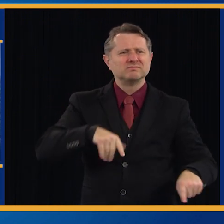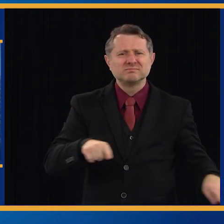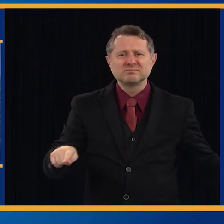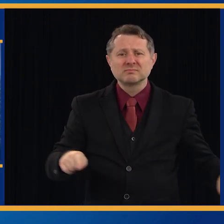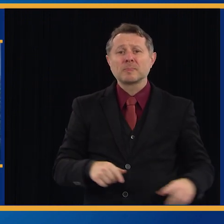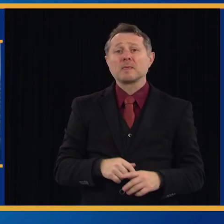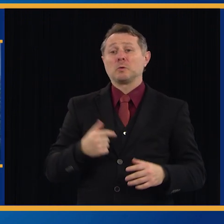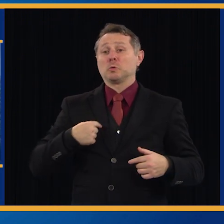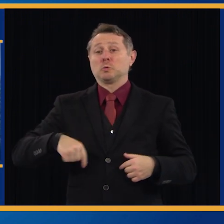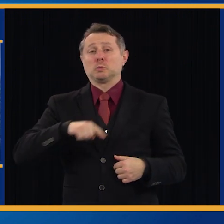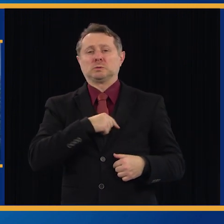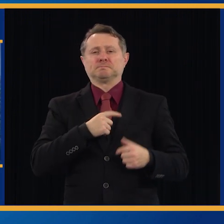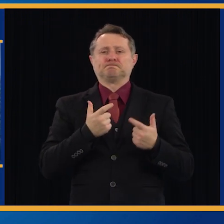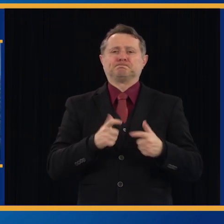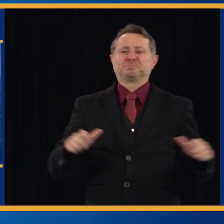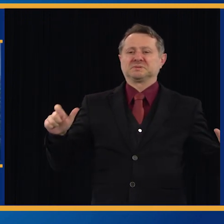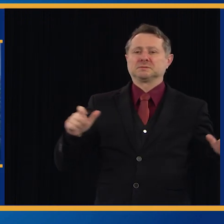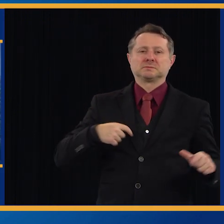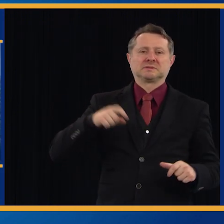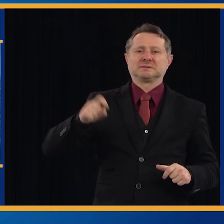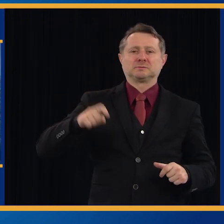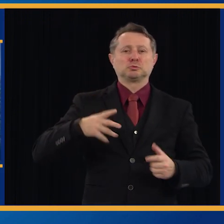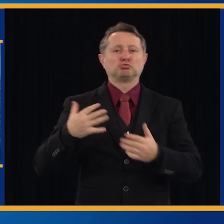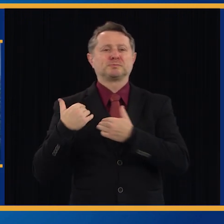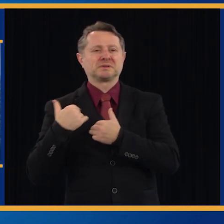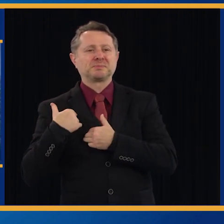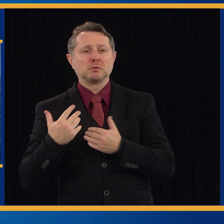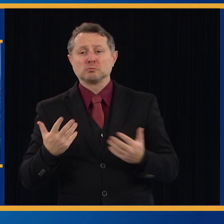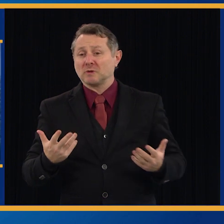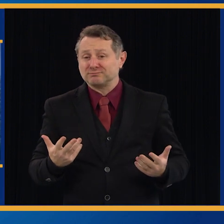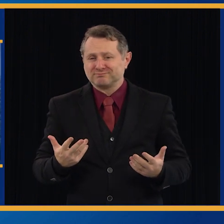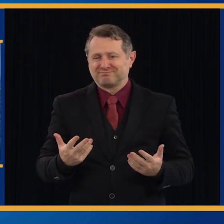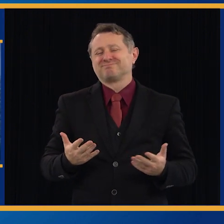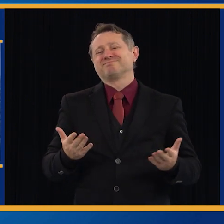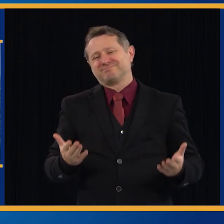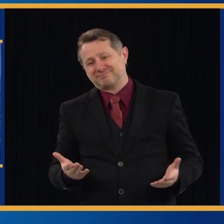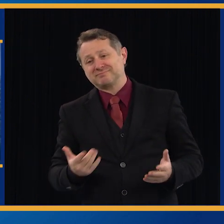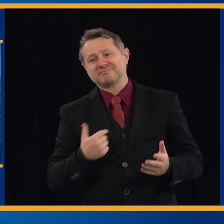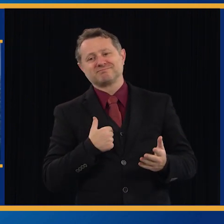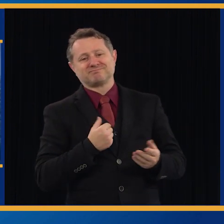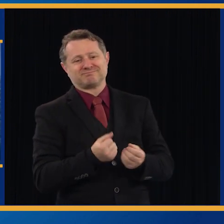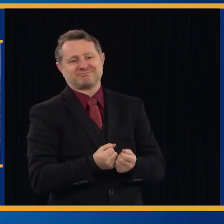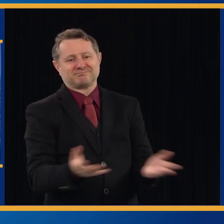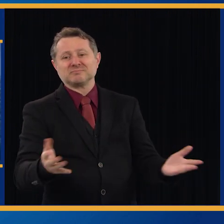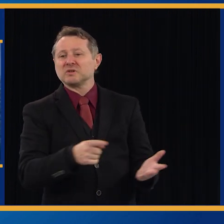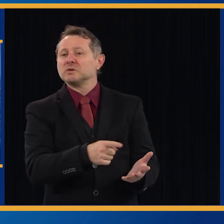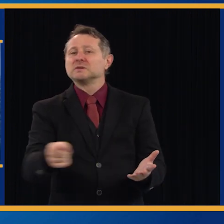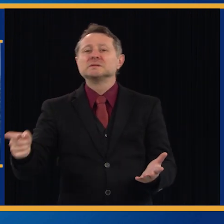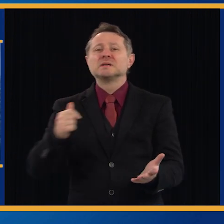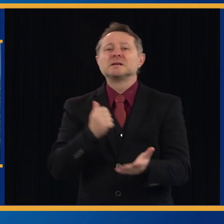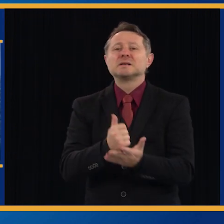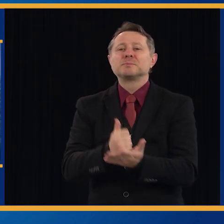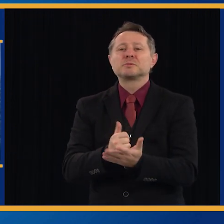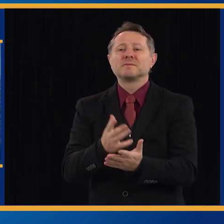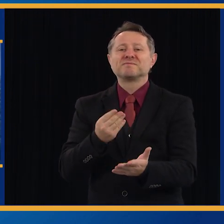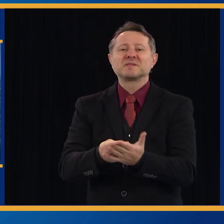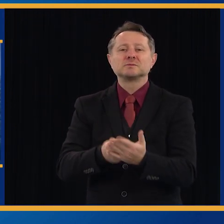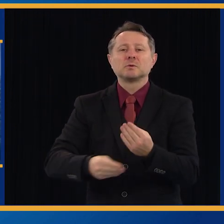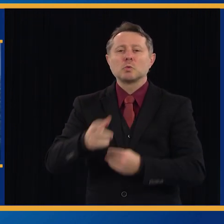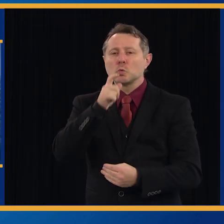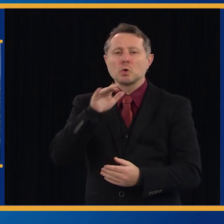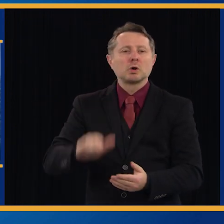need and a responsibility to get the assistance we need to people in low-income communities. We